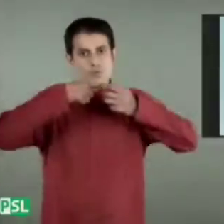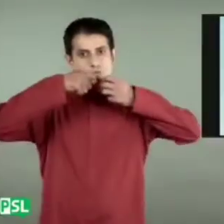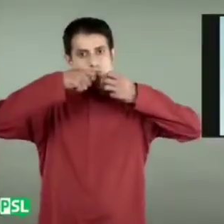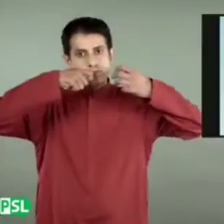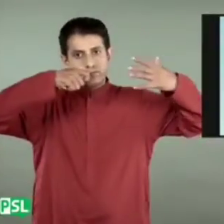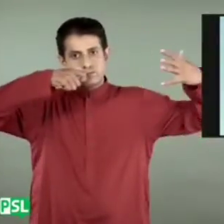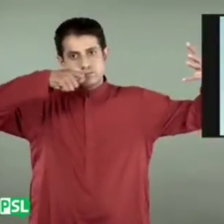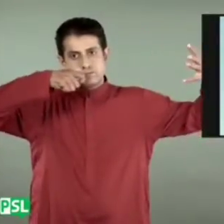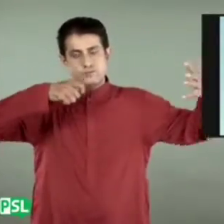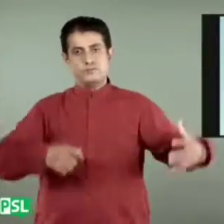Balloon.